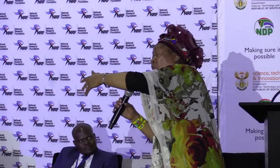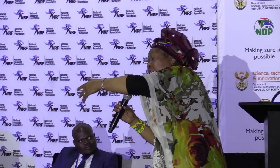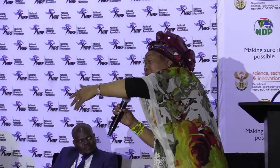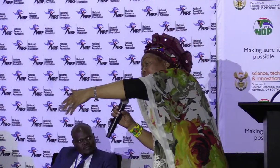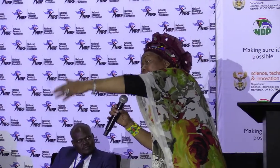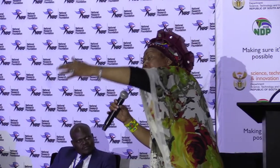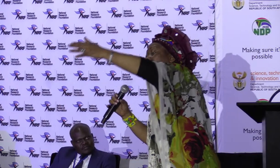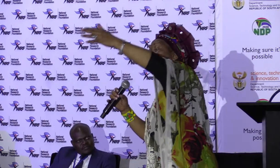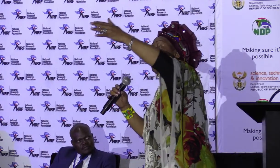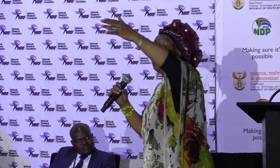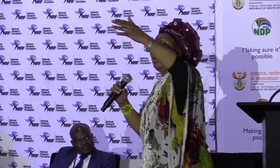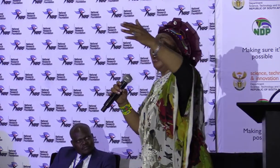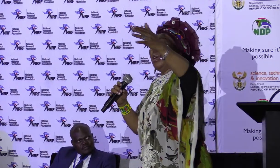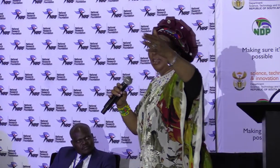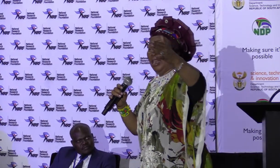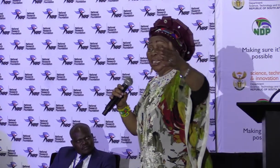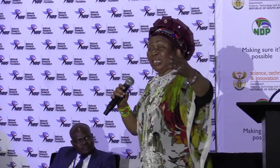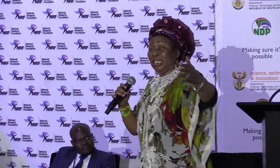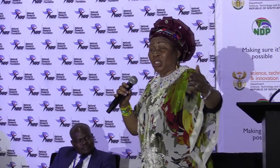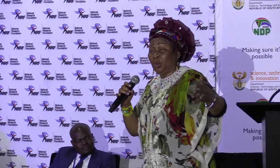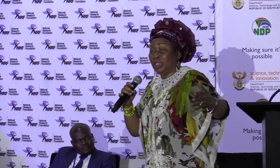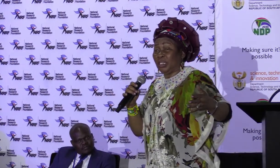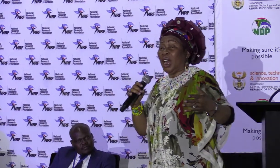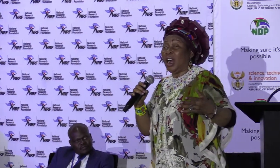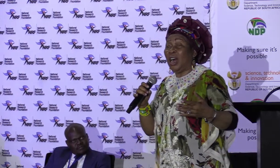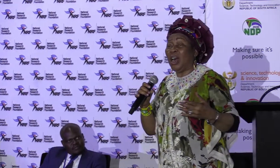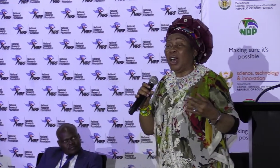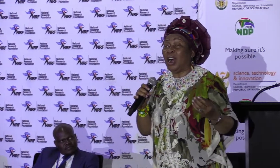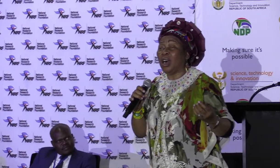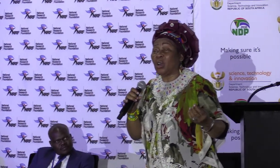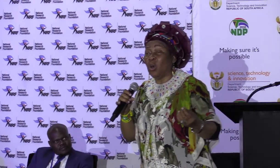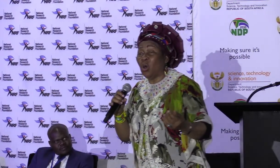sisebenzise ulithemba lesizwe